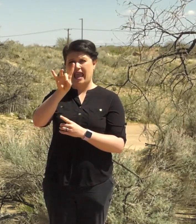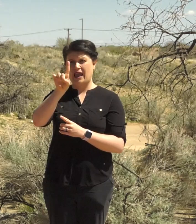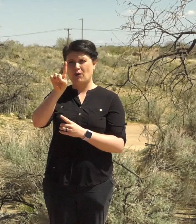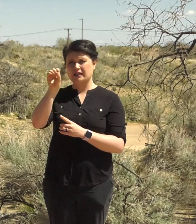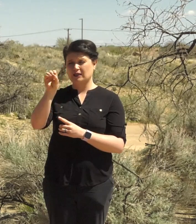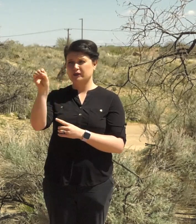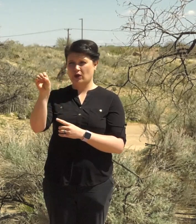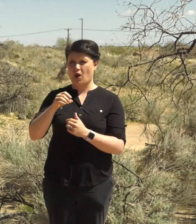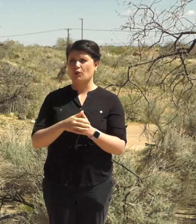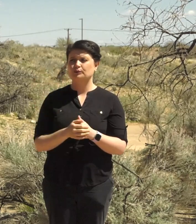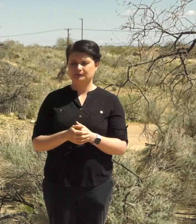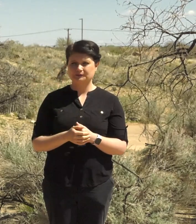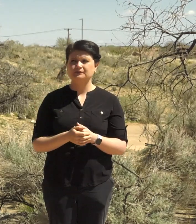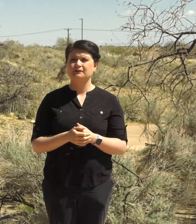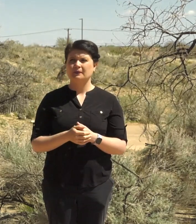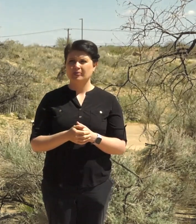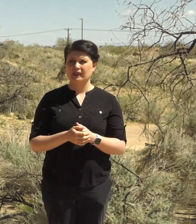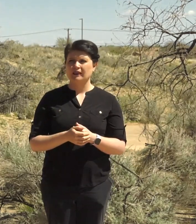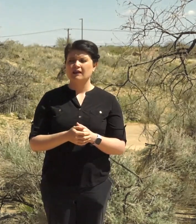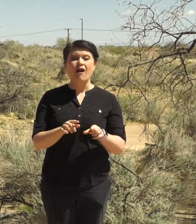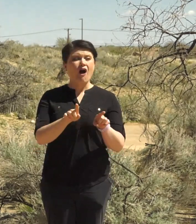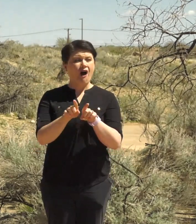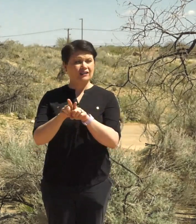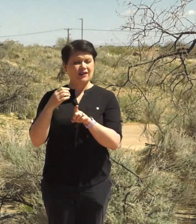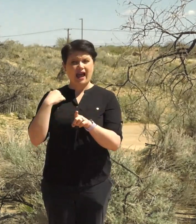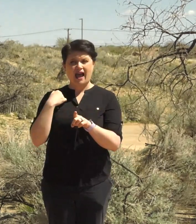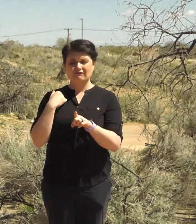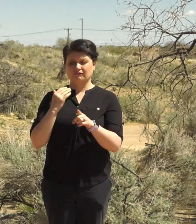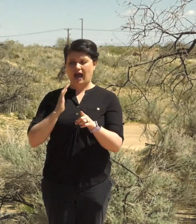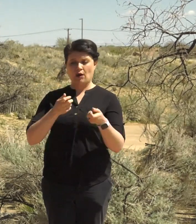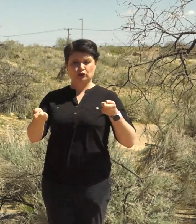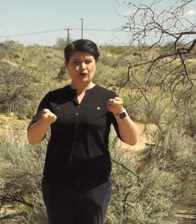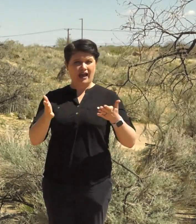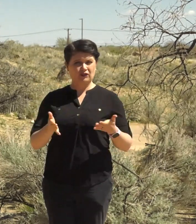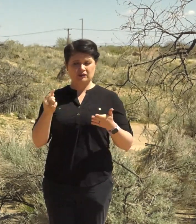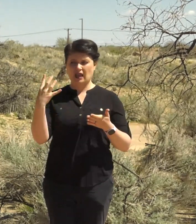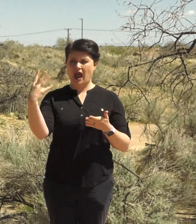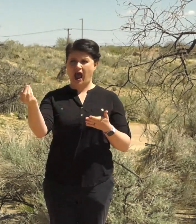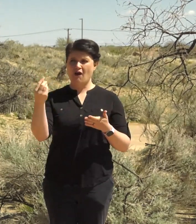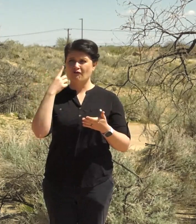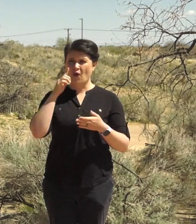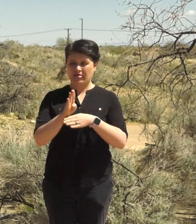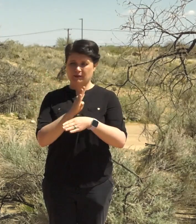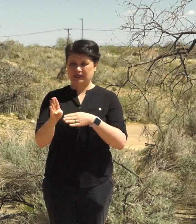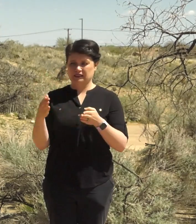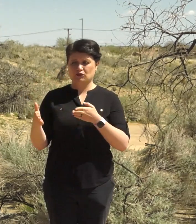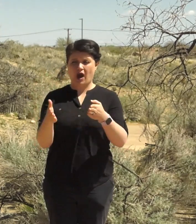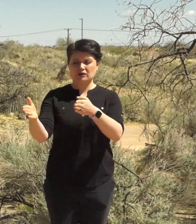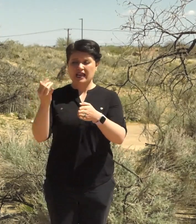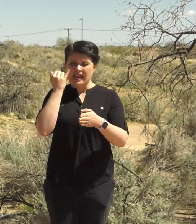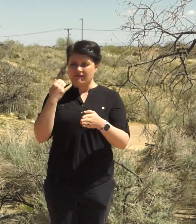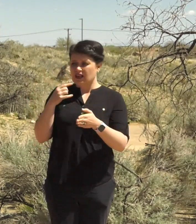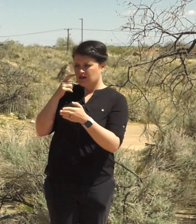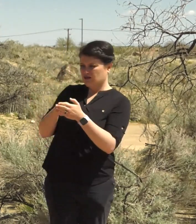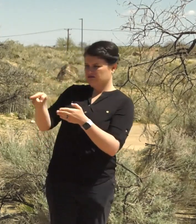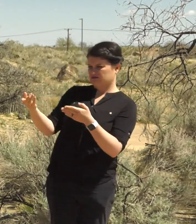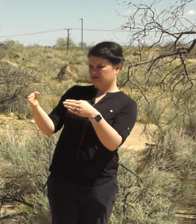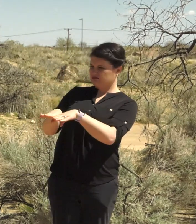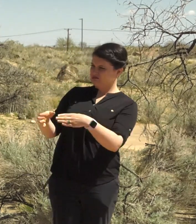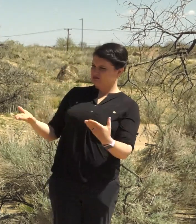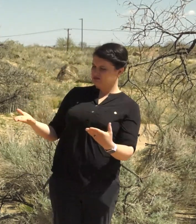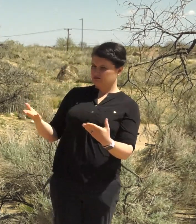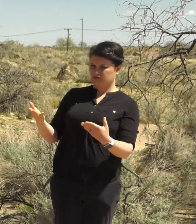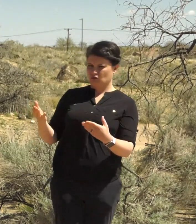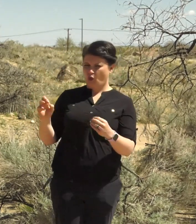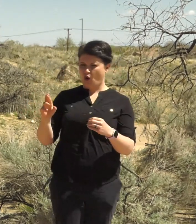761-8100. We also have our drivers out during our commercial routes, and if they see businesses that may not be open or